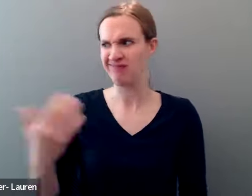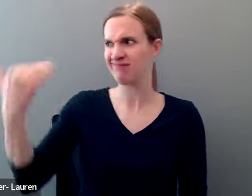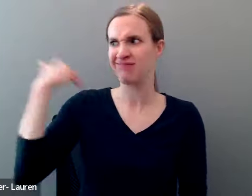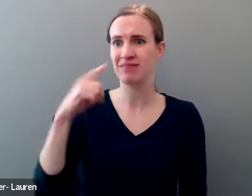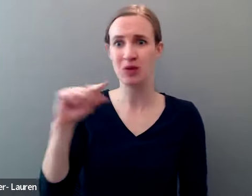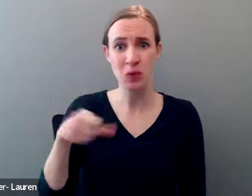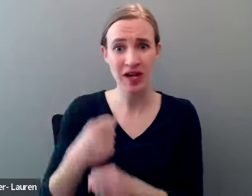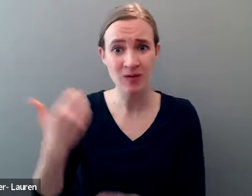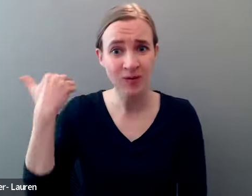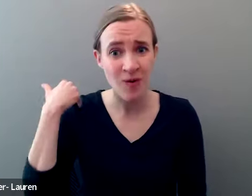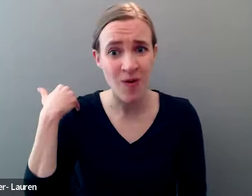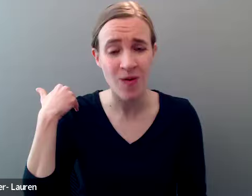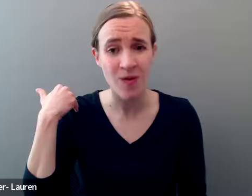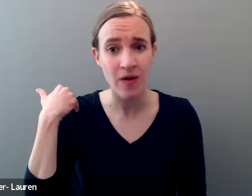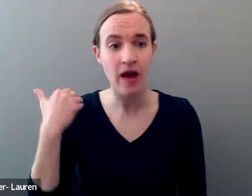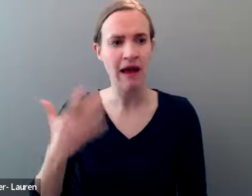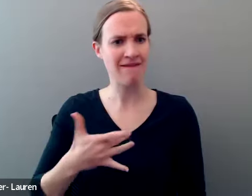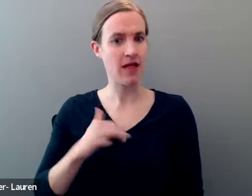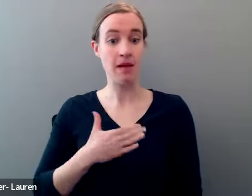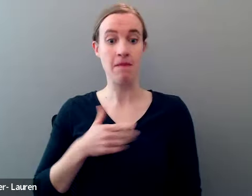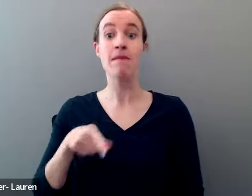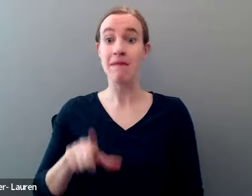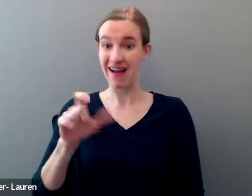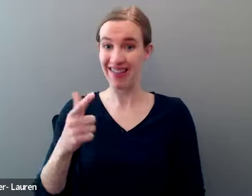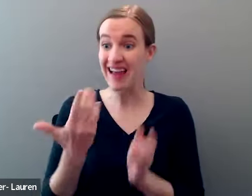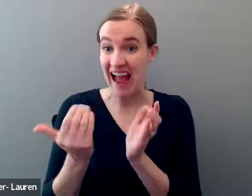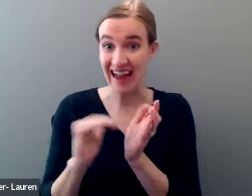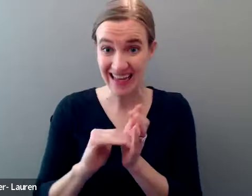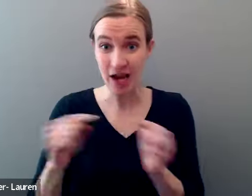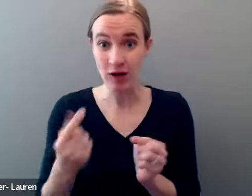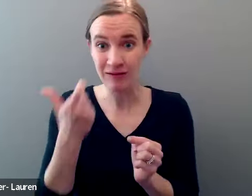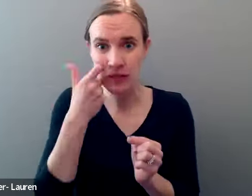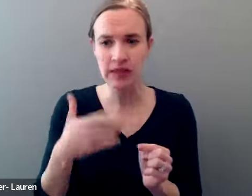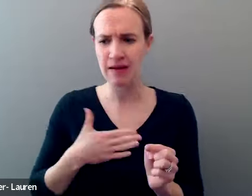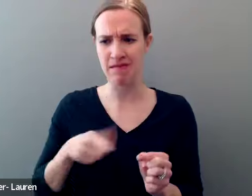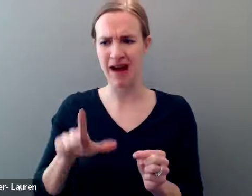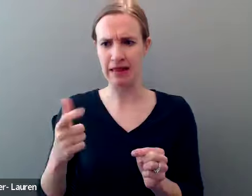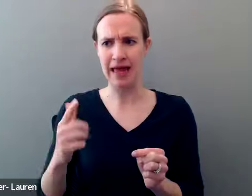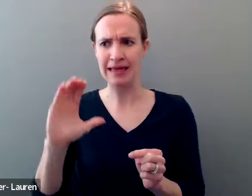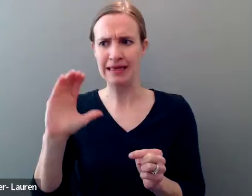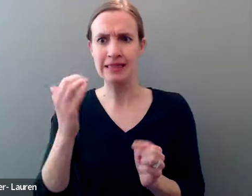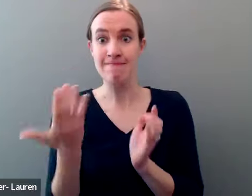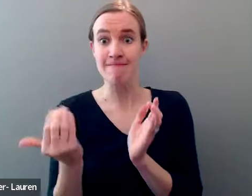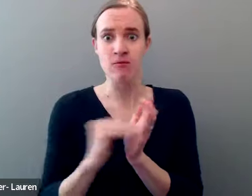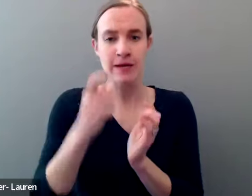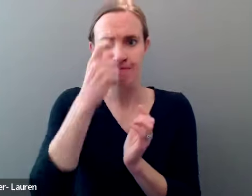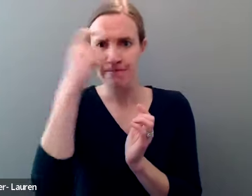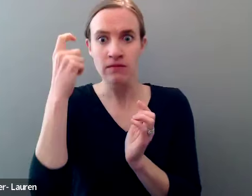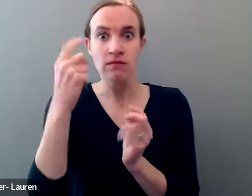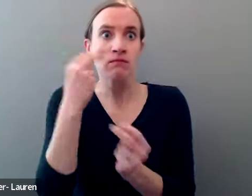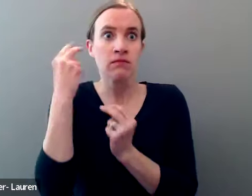and my leg had a PTSD reaction. And as a therapist, I love the neuroscience of understanding